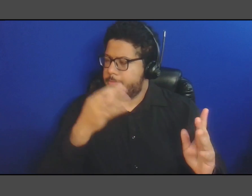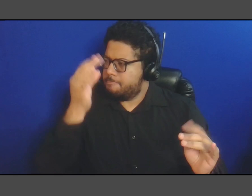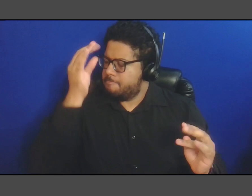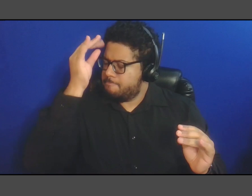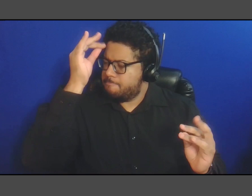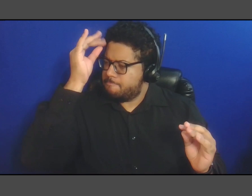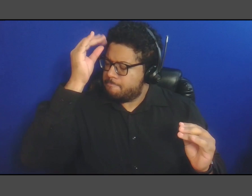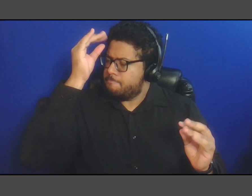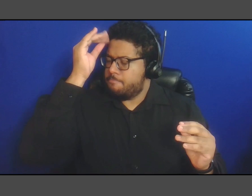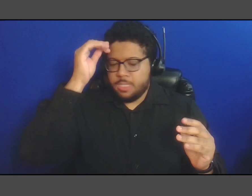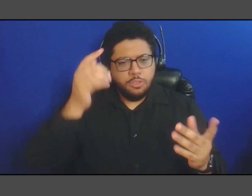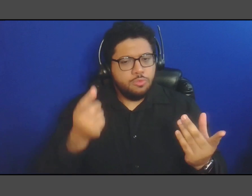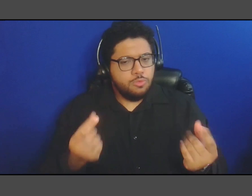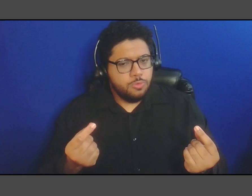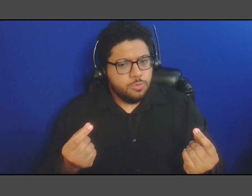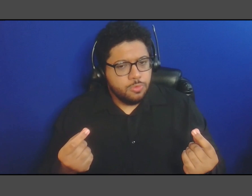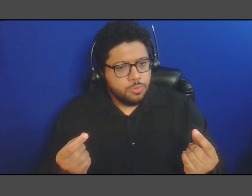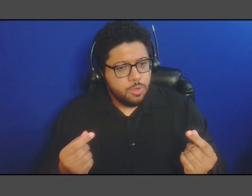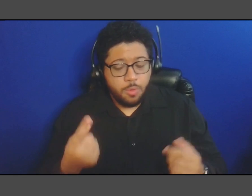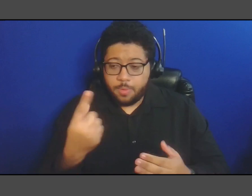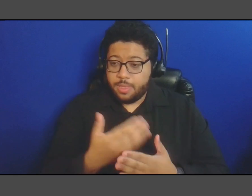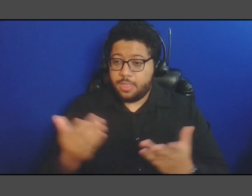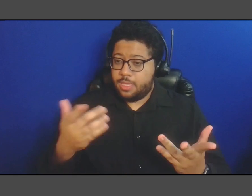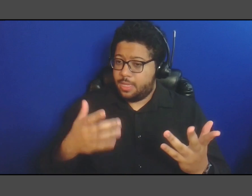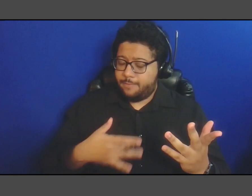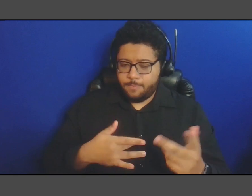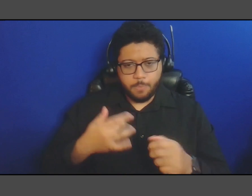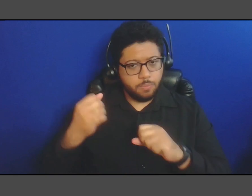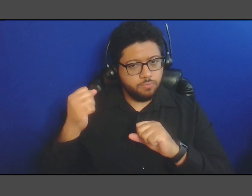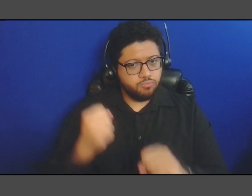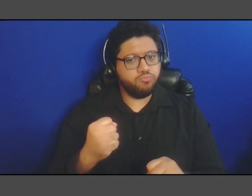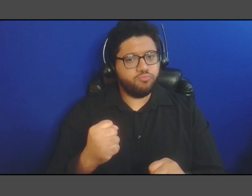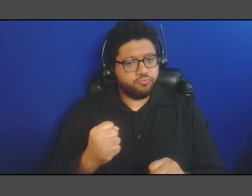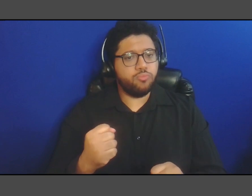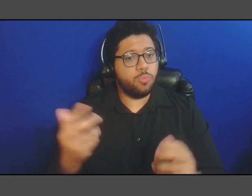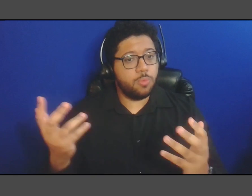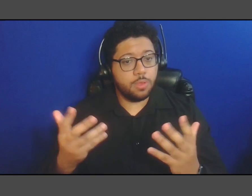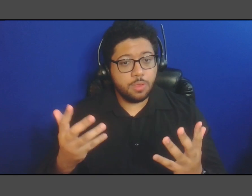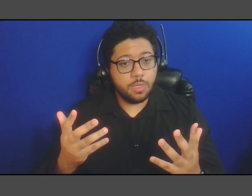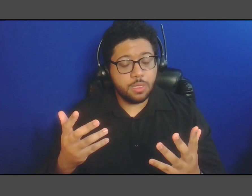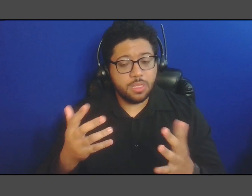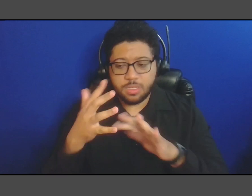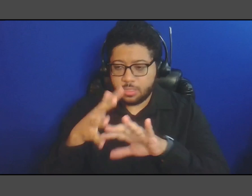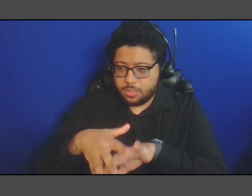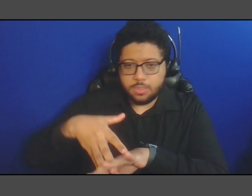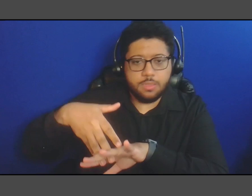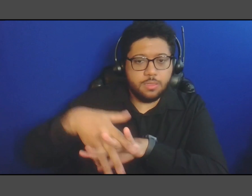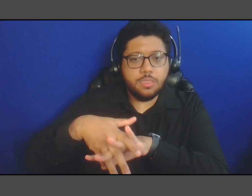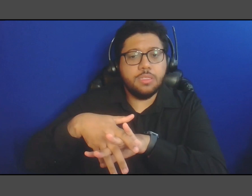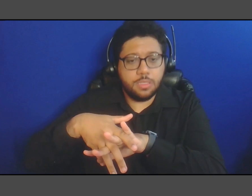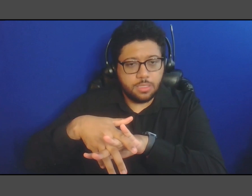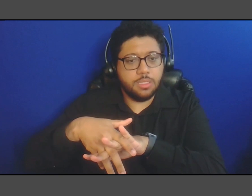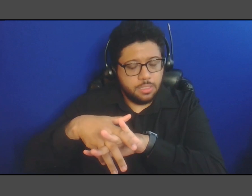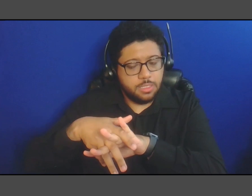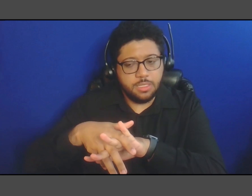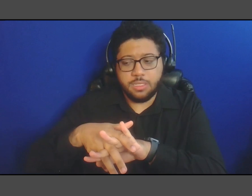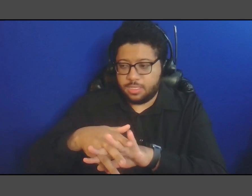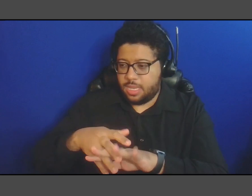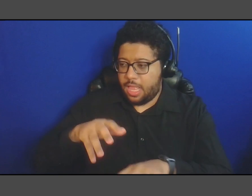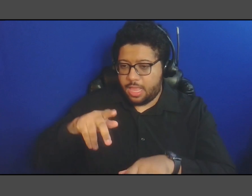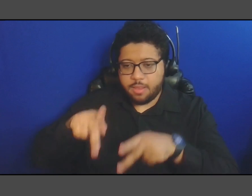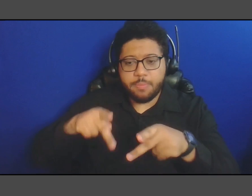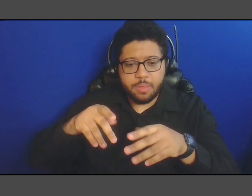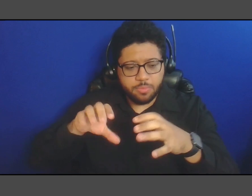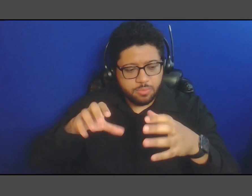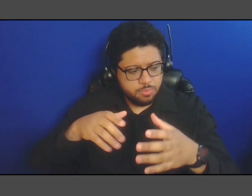very strongly about is that Indigenous people deserve to have a voice in